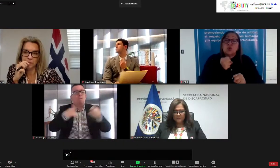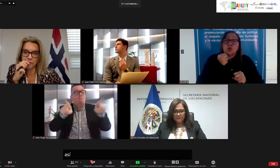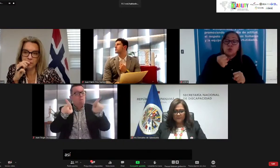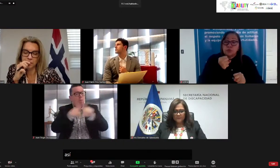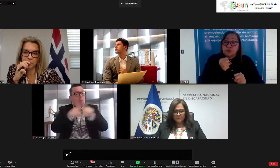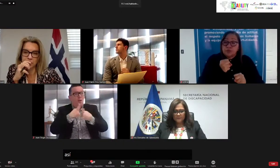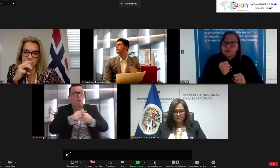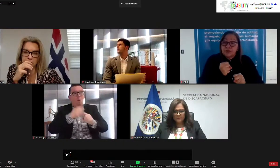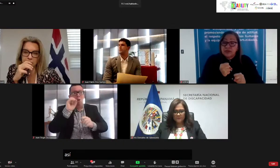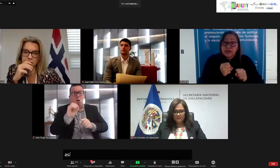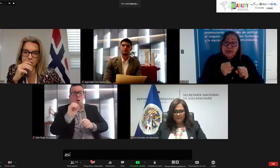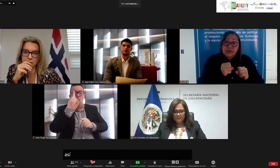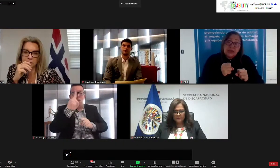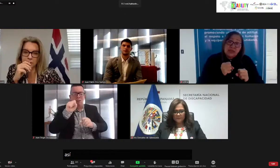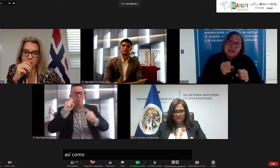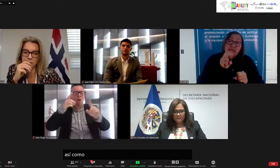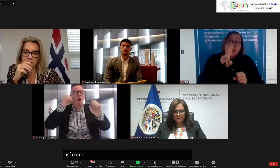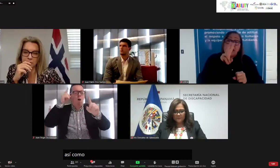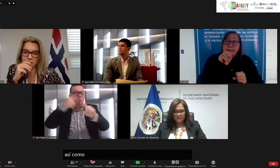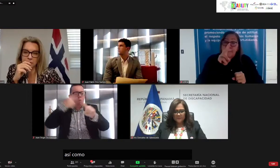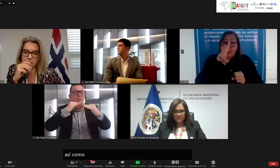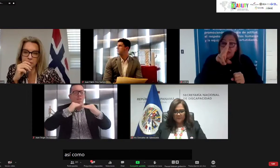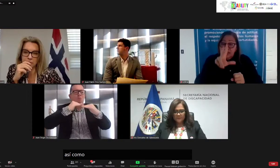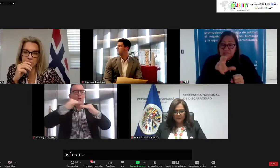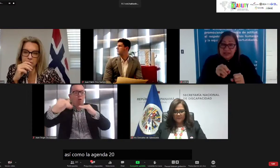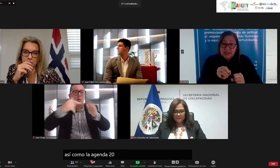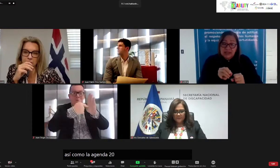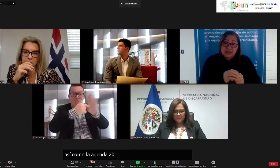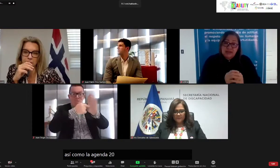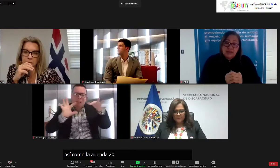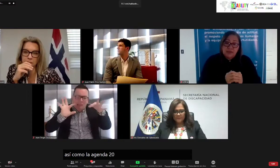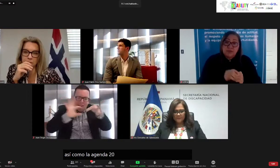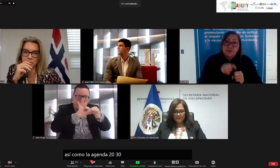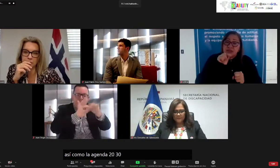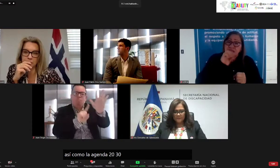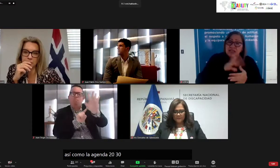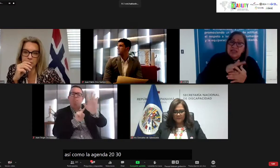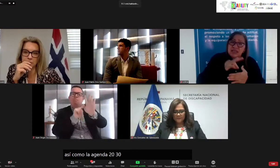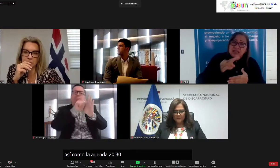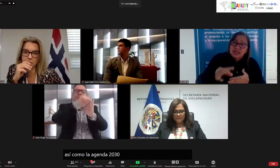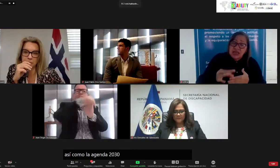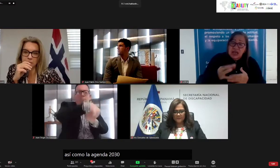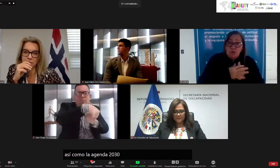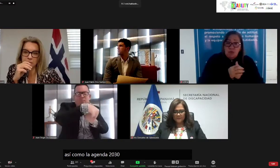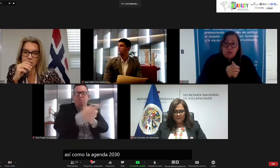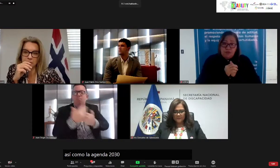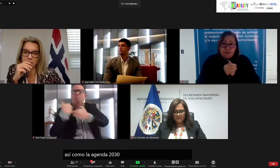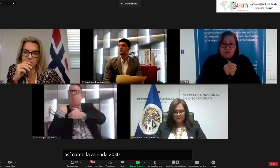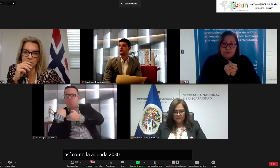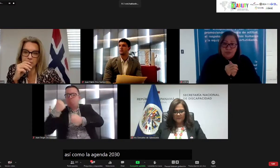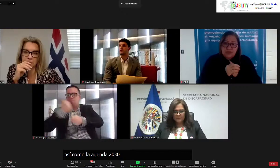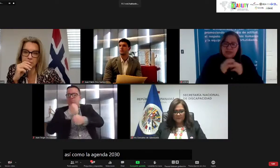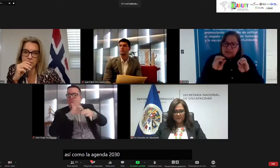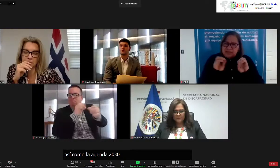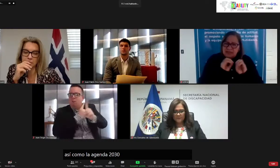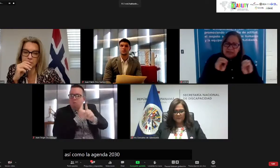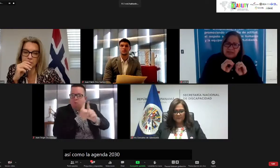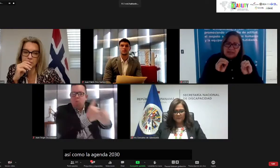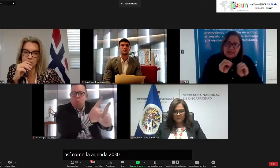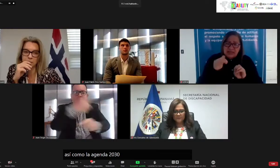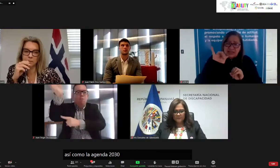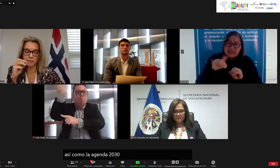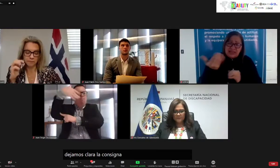disabilities as well as sdgs and the 2030 agenda so we just stated